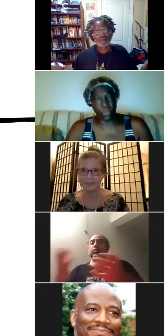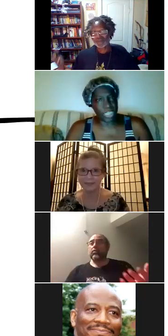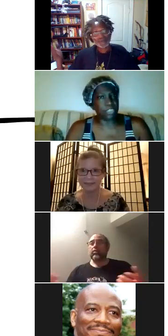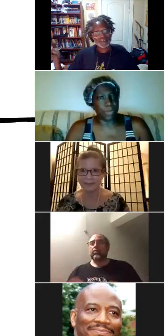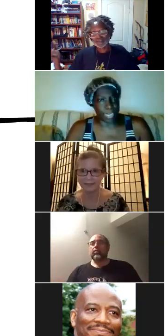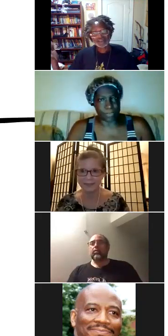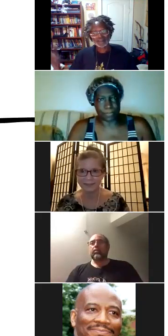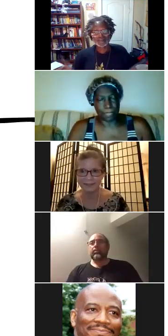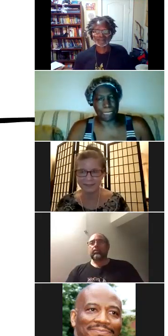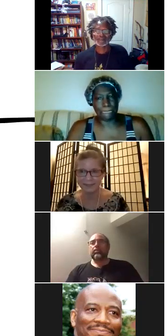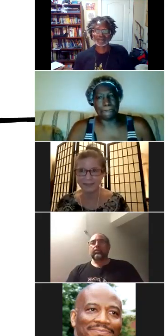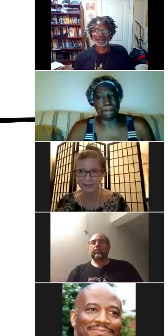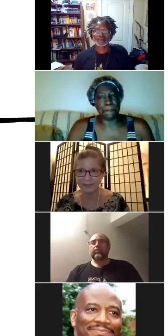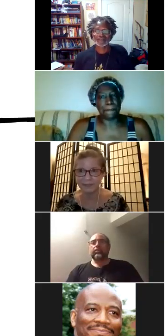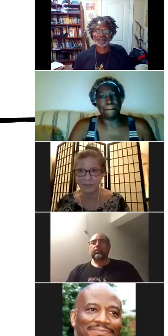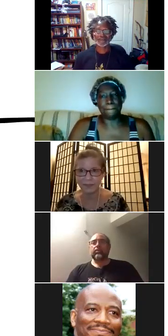Either one is correct.